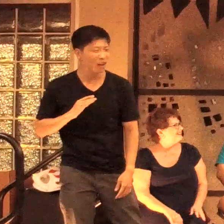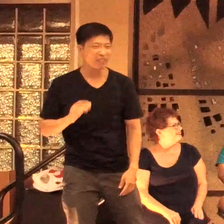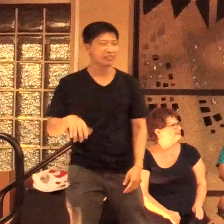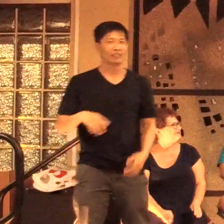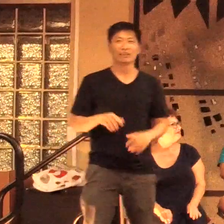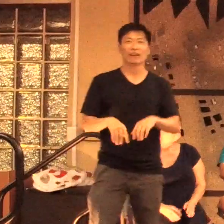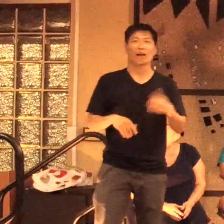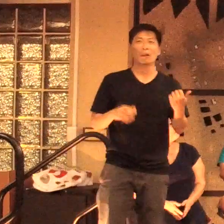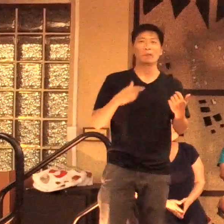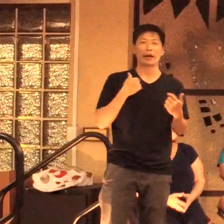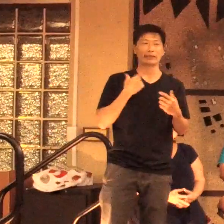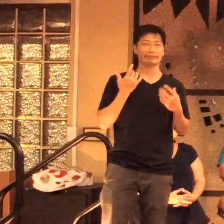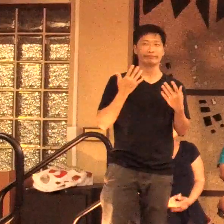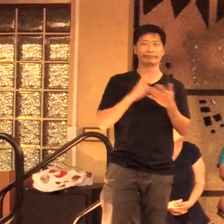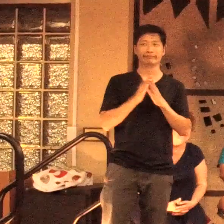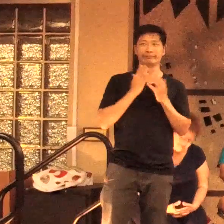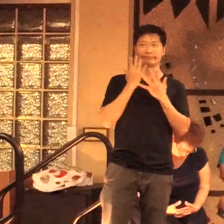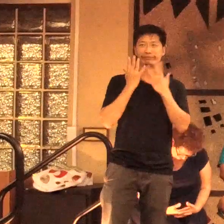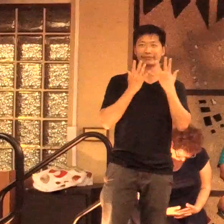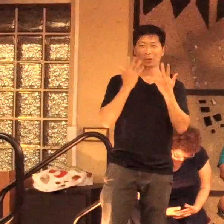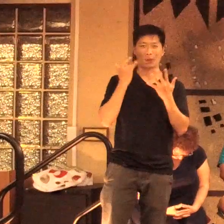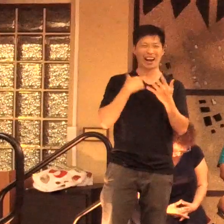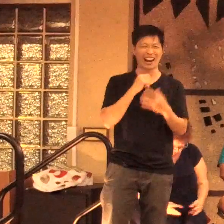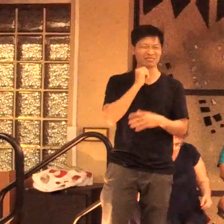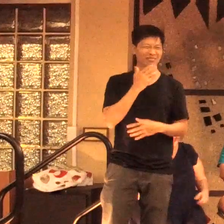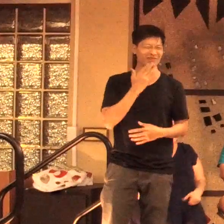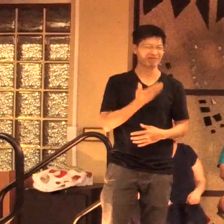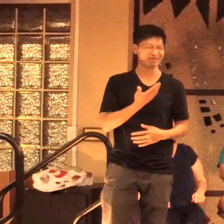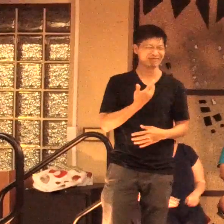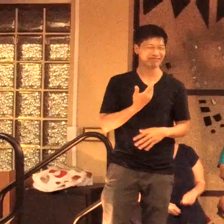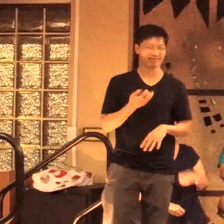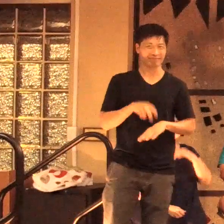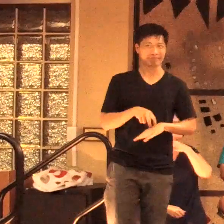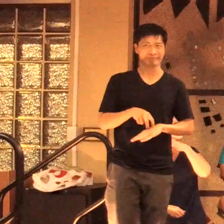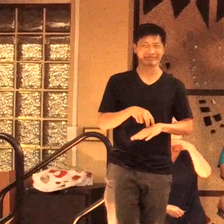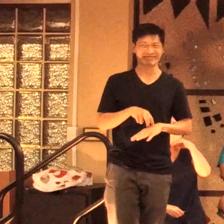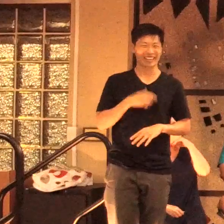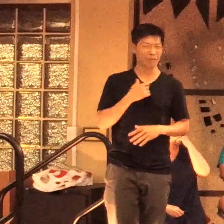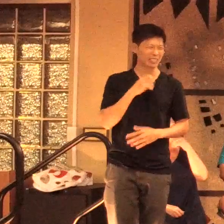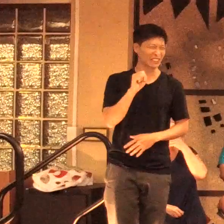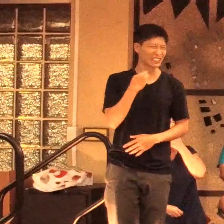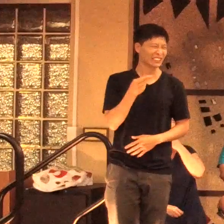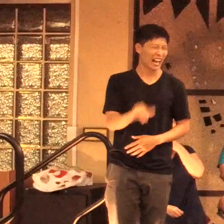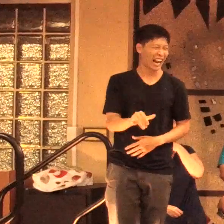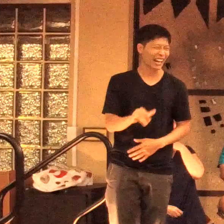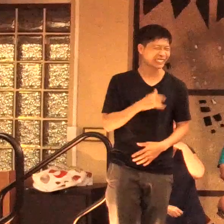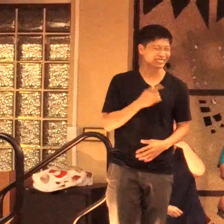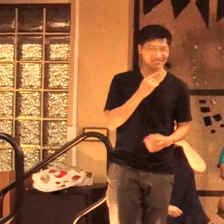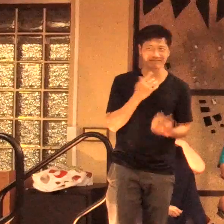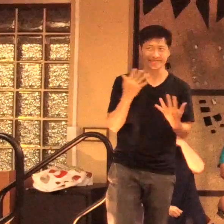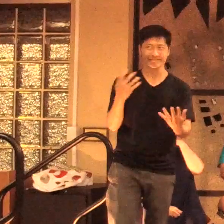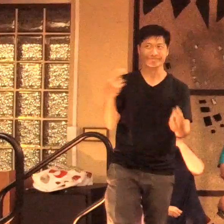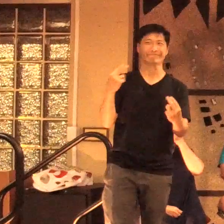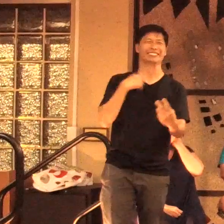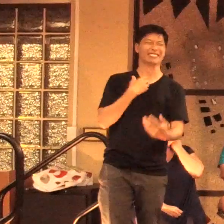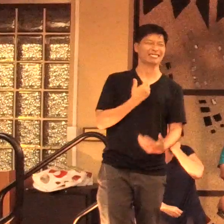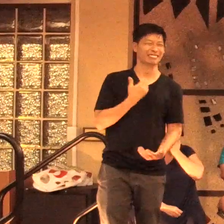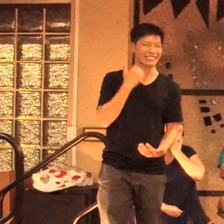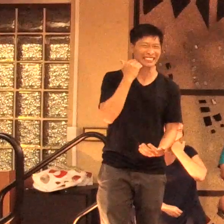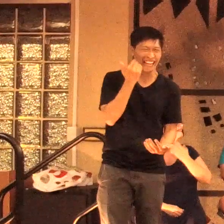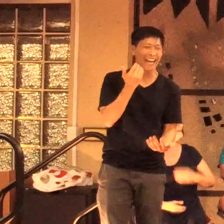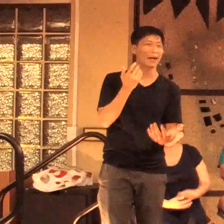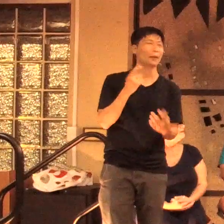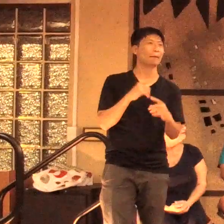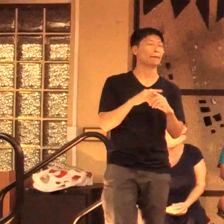And it just embarrasses me because I don't know how to get a really shit out of that person from everybody. And now that the